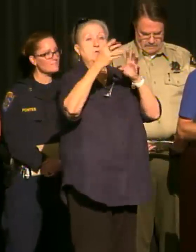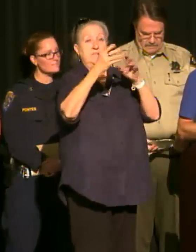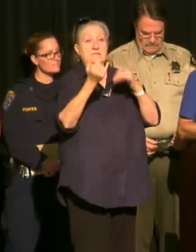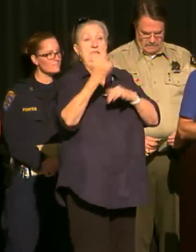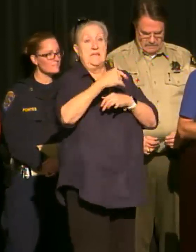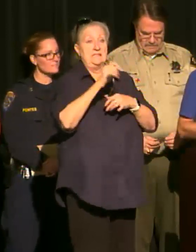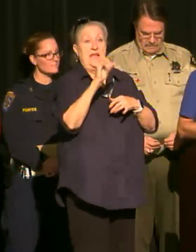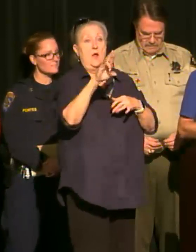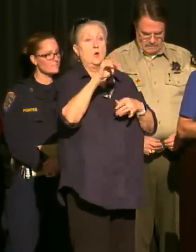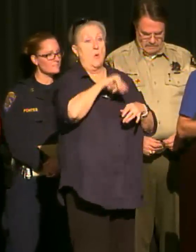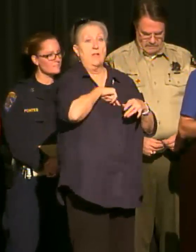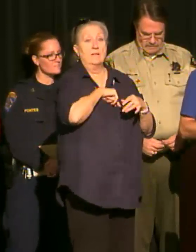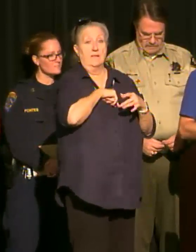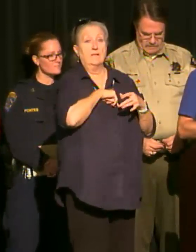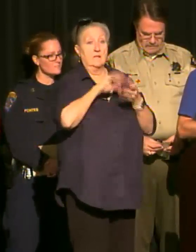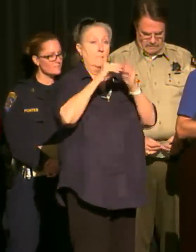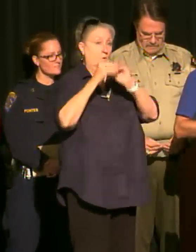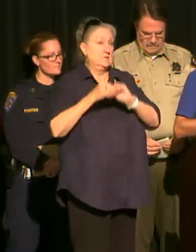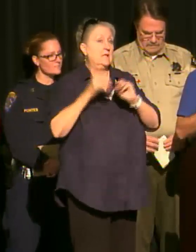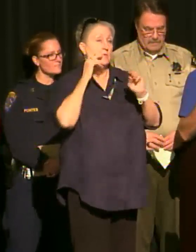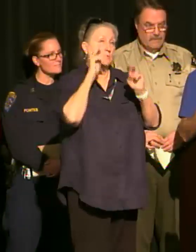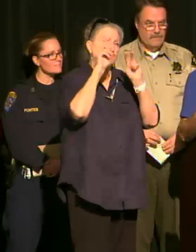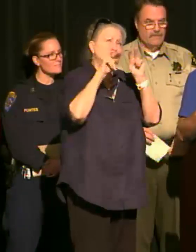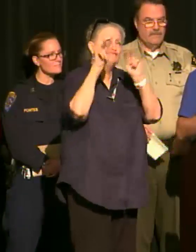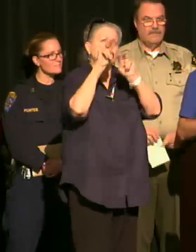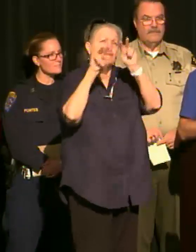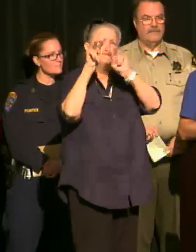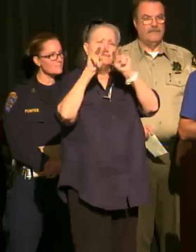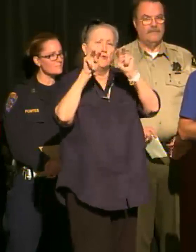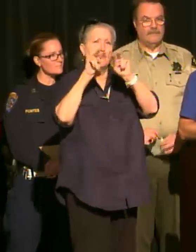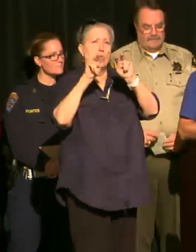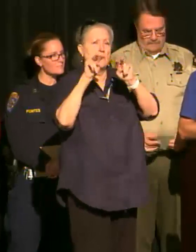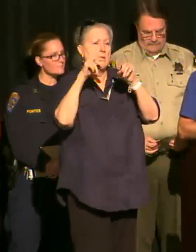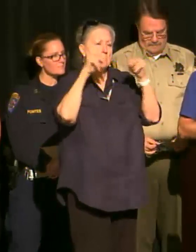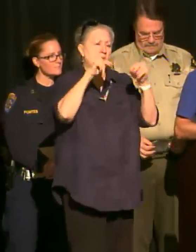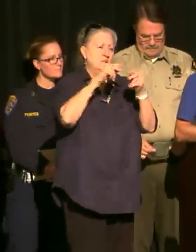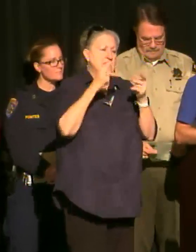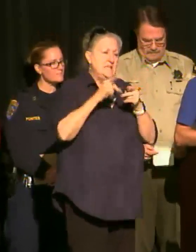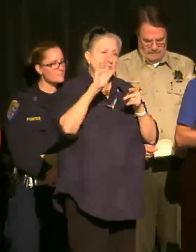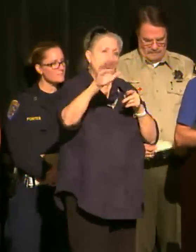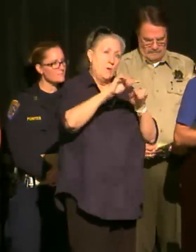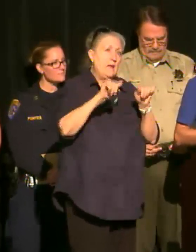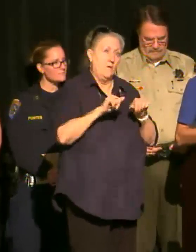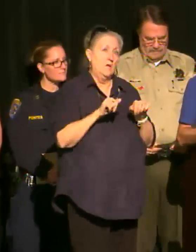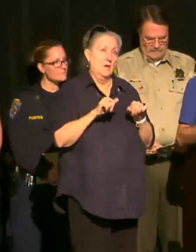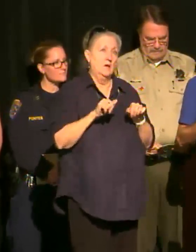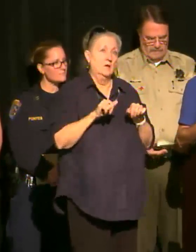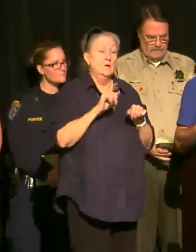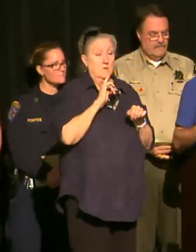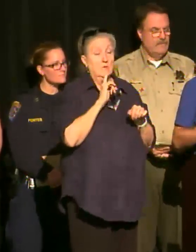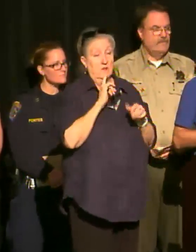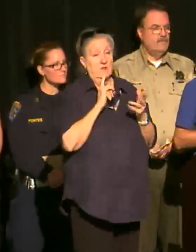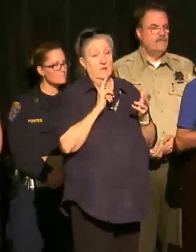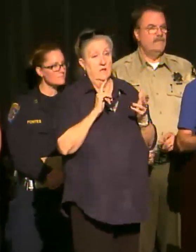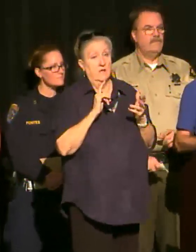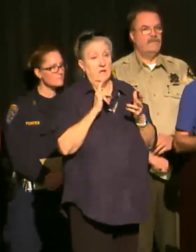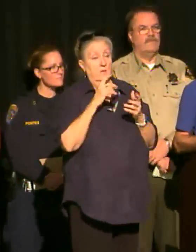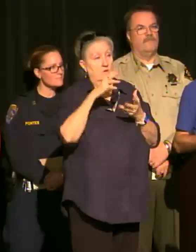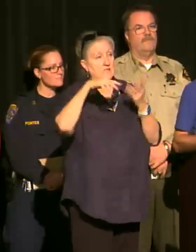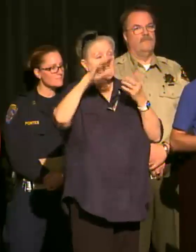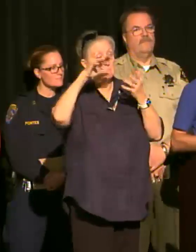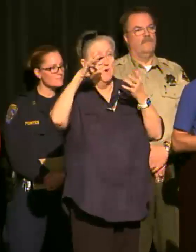air quality, and you can look for the monitoring station in your area. Really, with